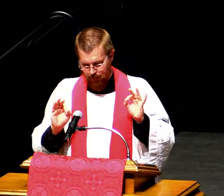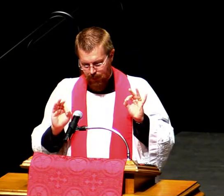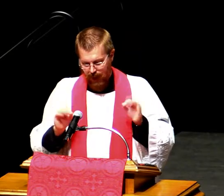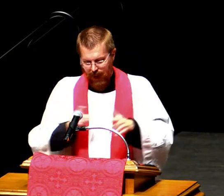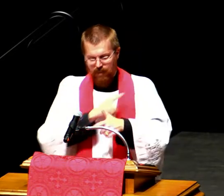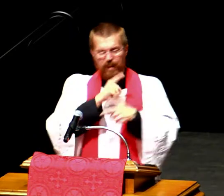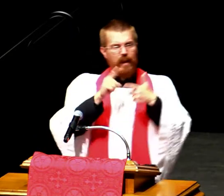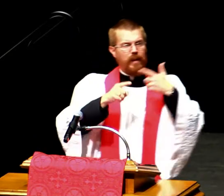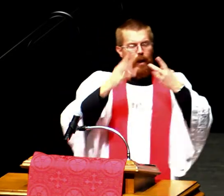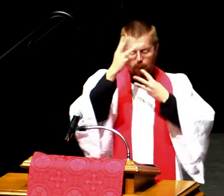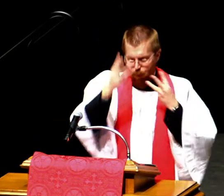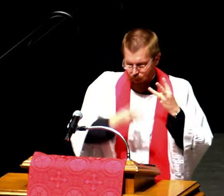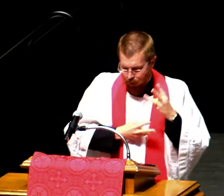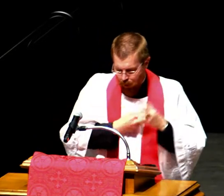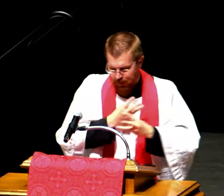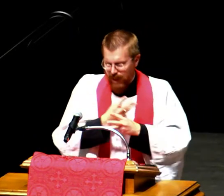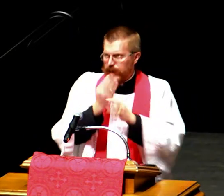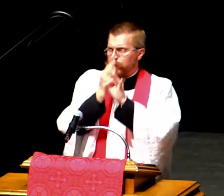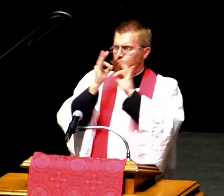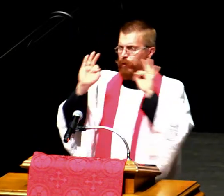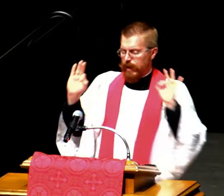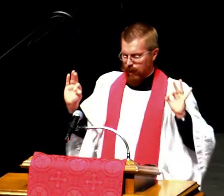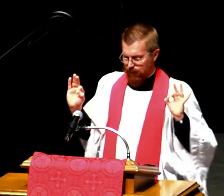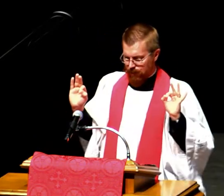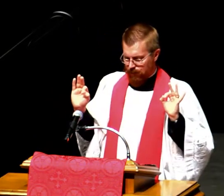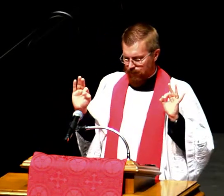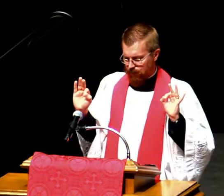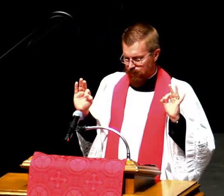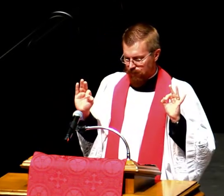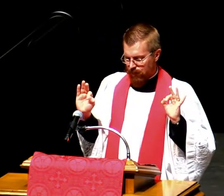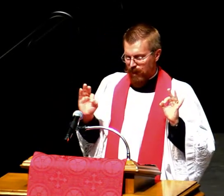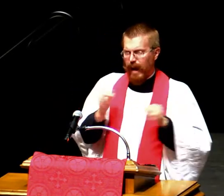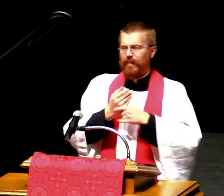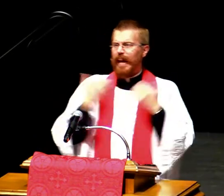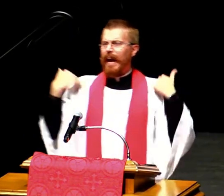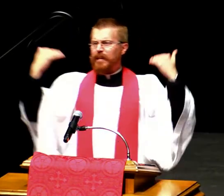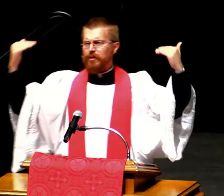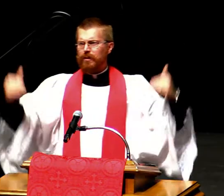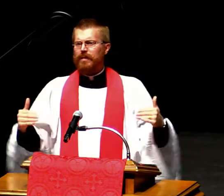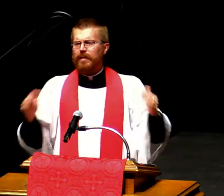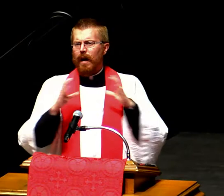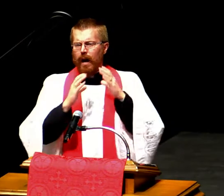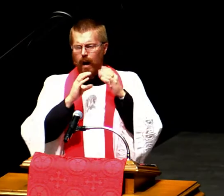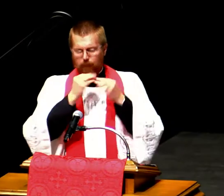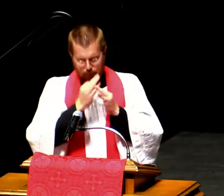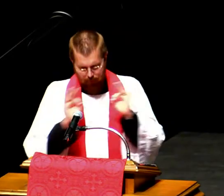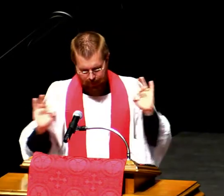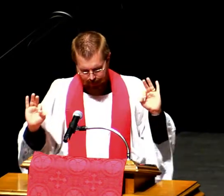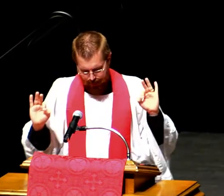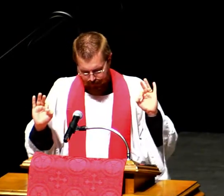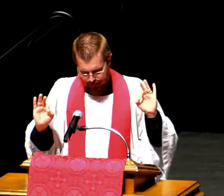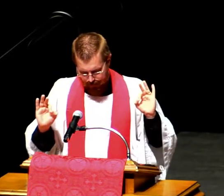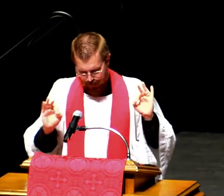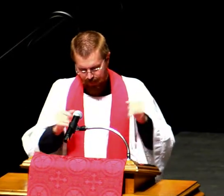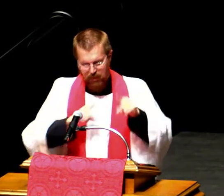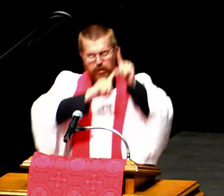And then the world is free. And the angels are free. And the